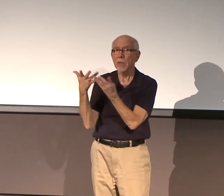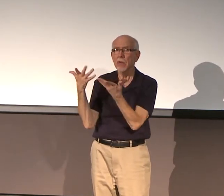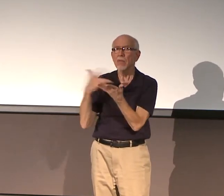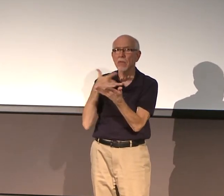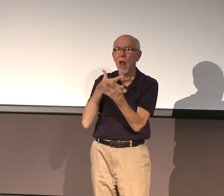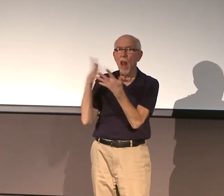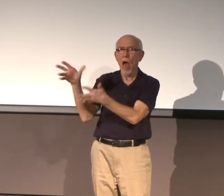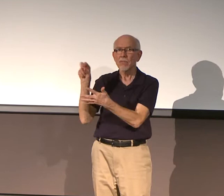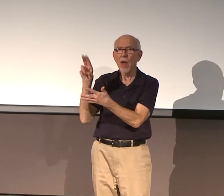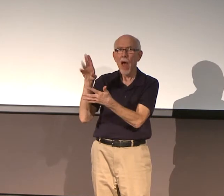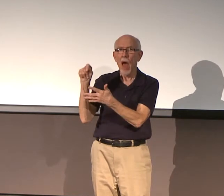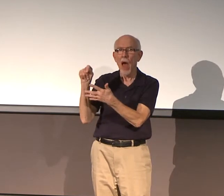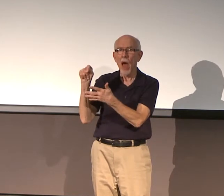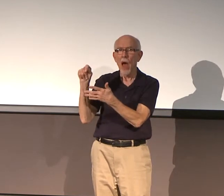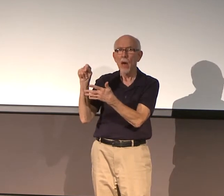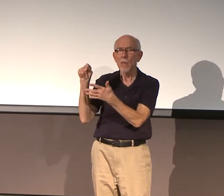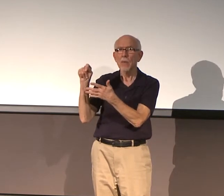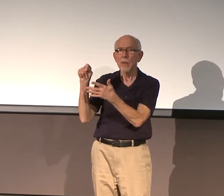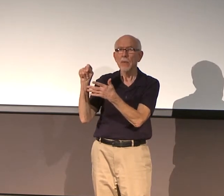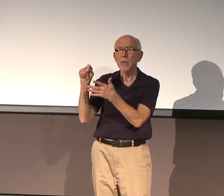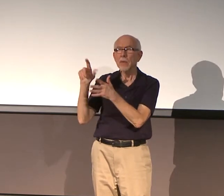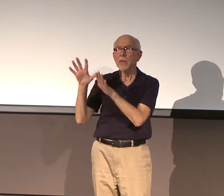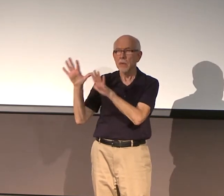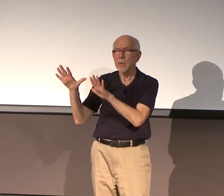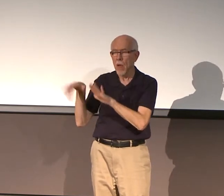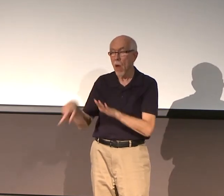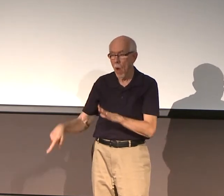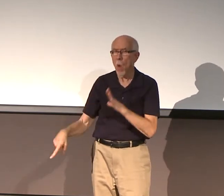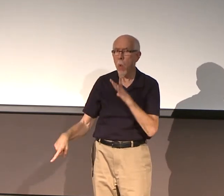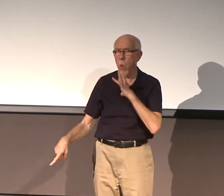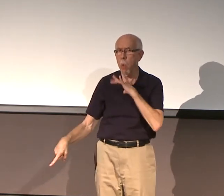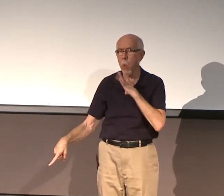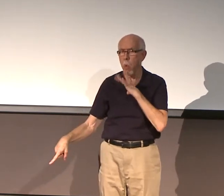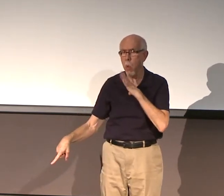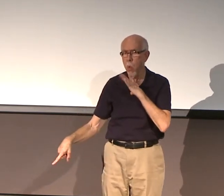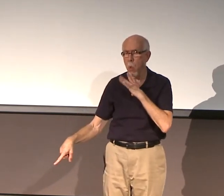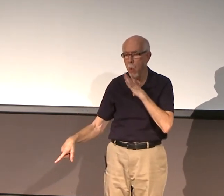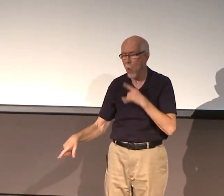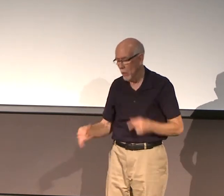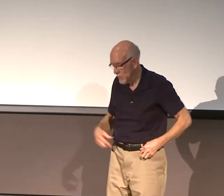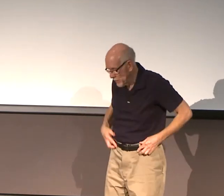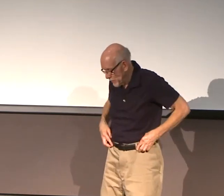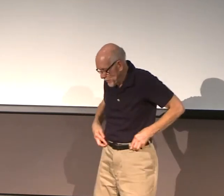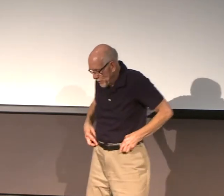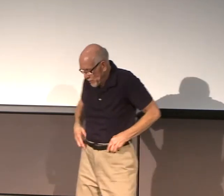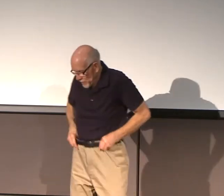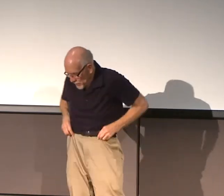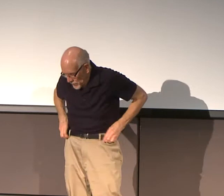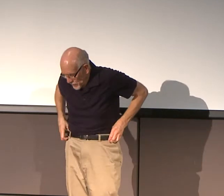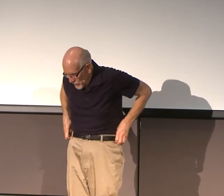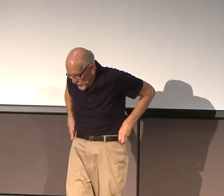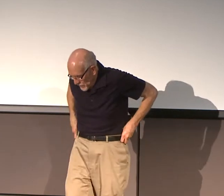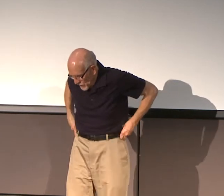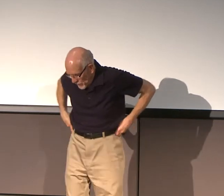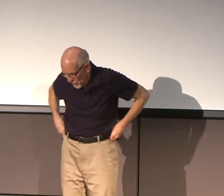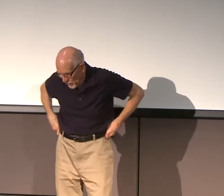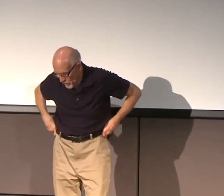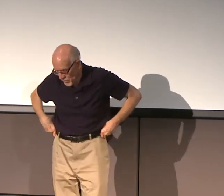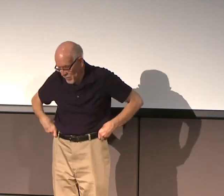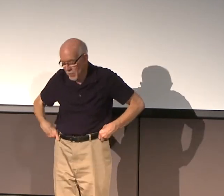But I saw a lot of my deaf friends who came from other hearing families, and they felt very left out, and that's why I really